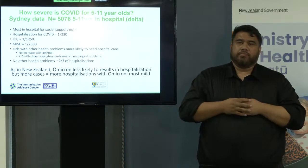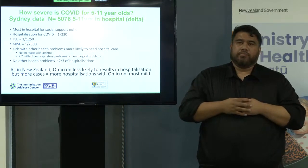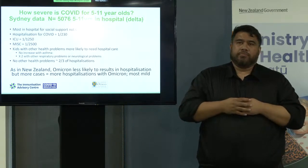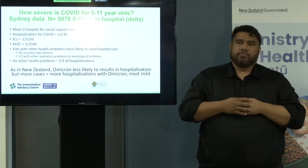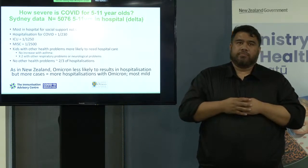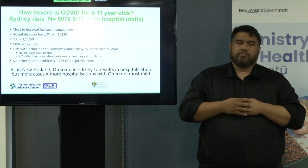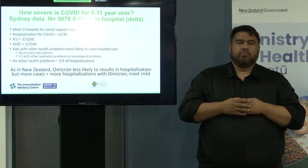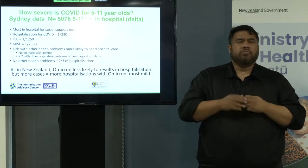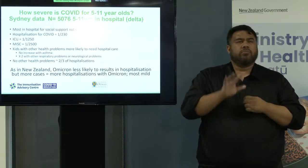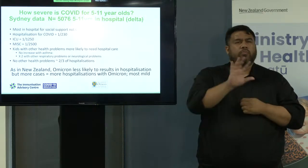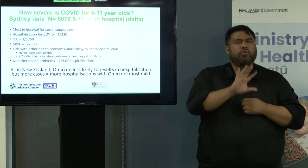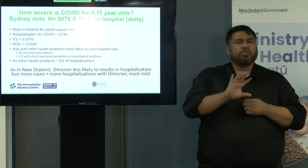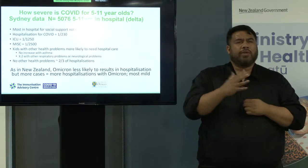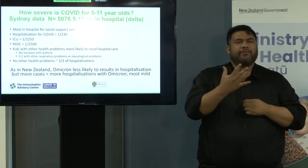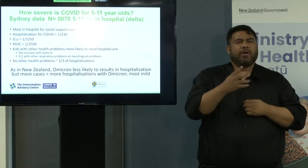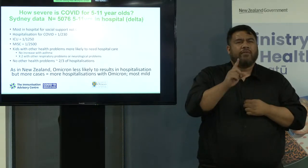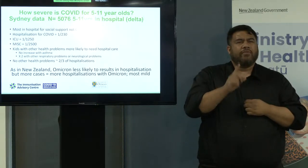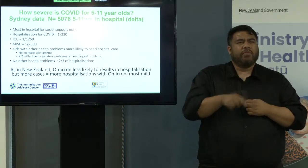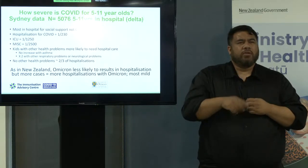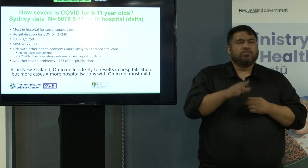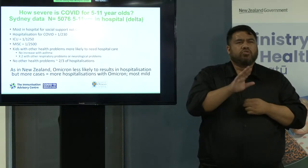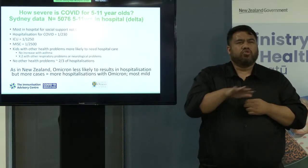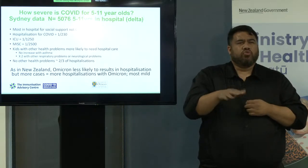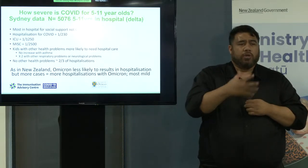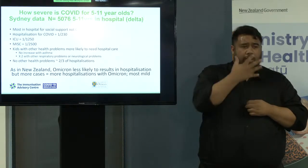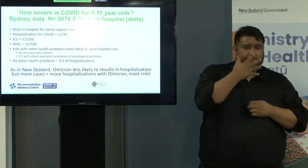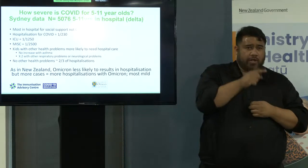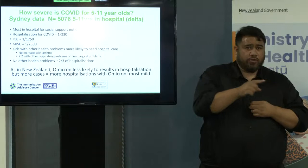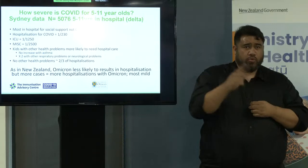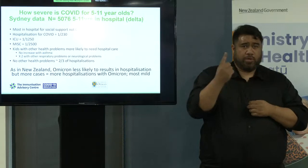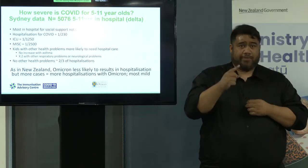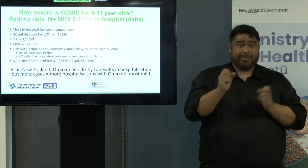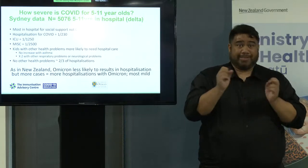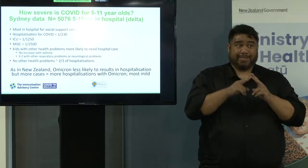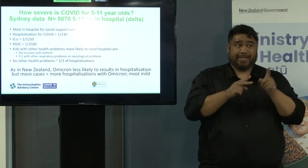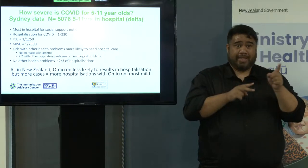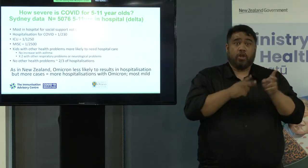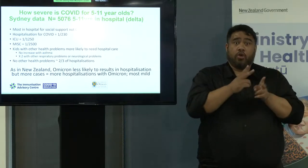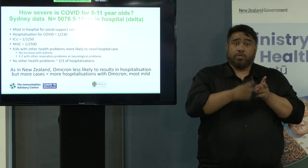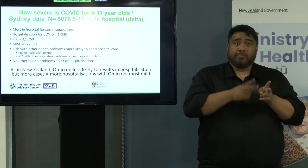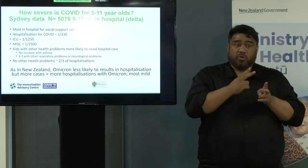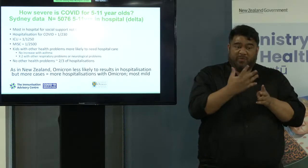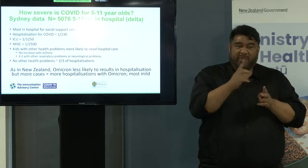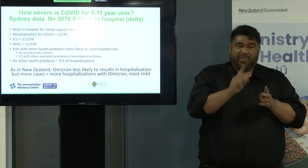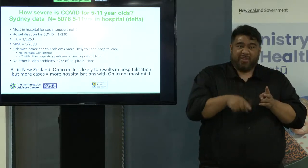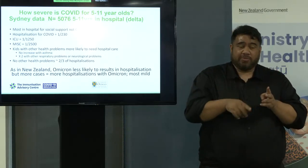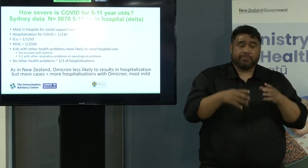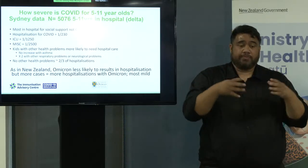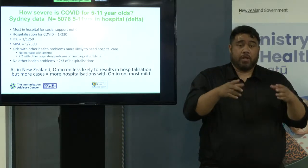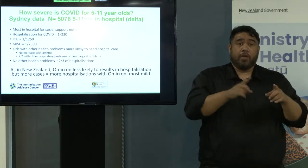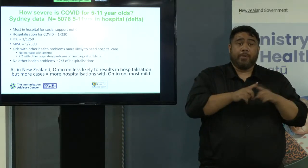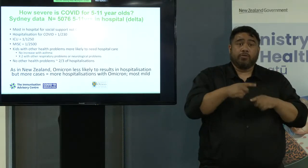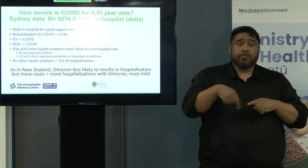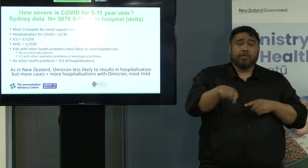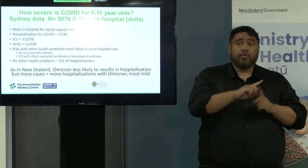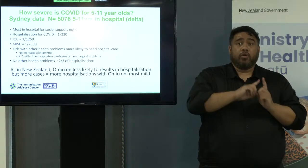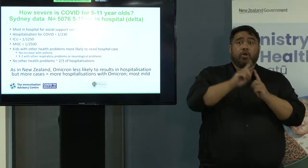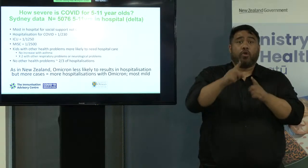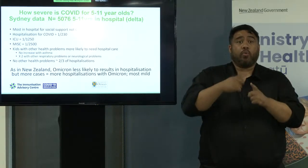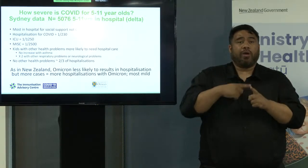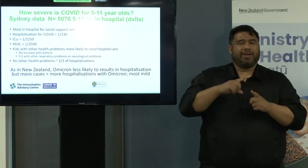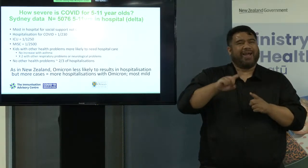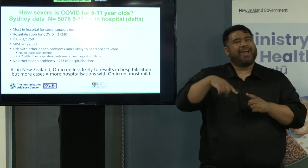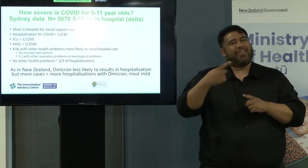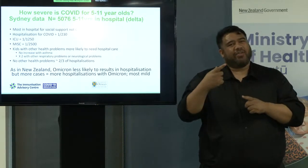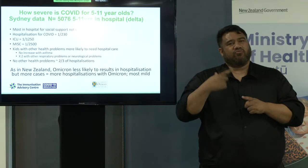about 5,000 children in this age group who were in hospital, in fact, most of them were there for social reasons, not because